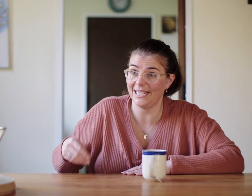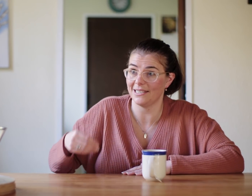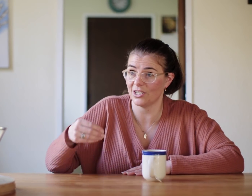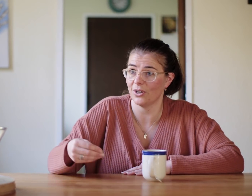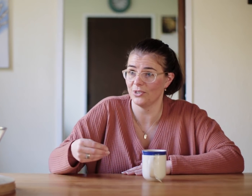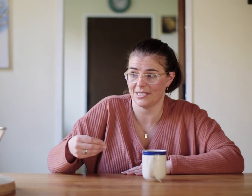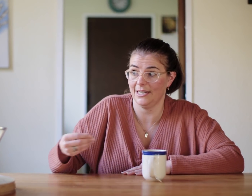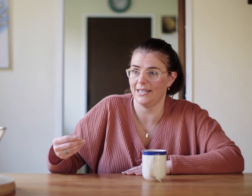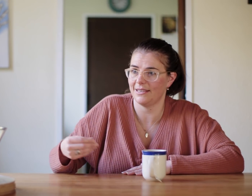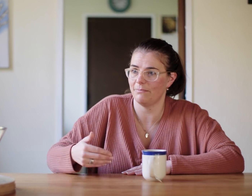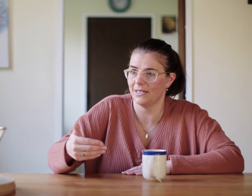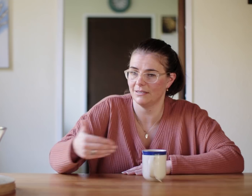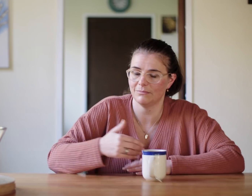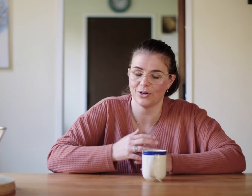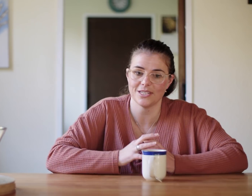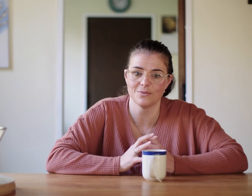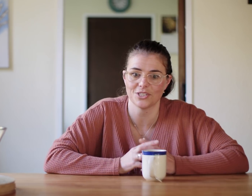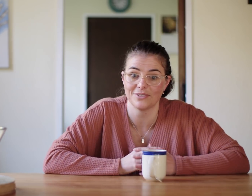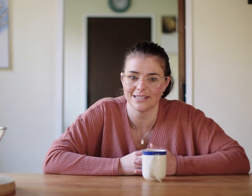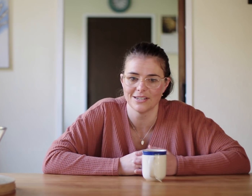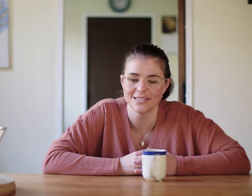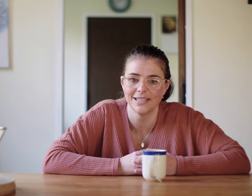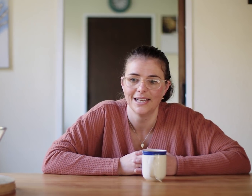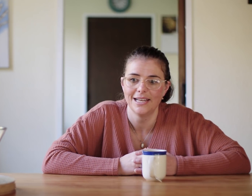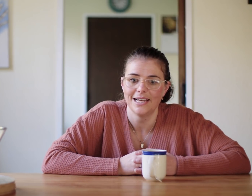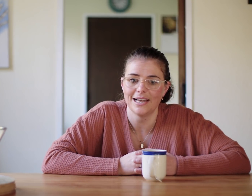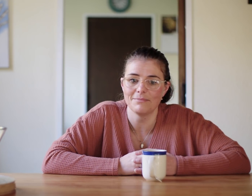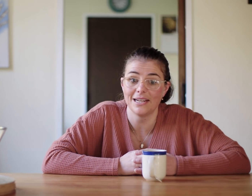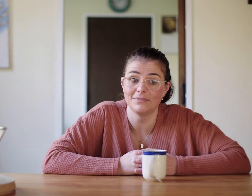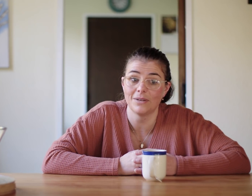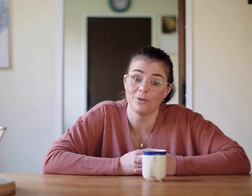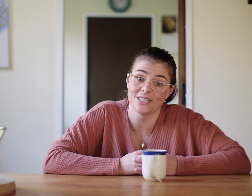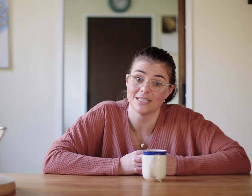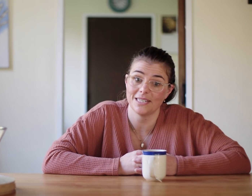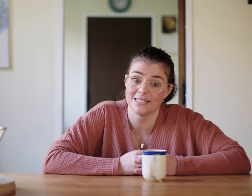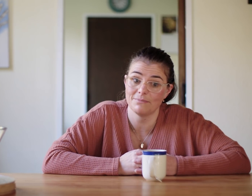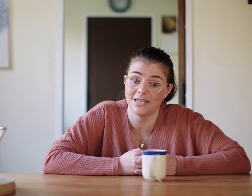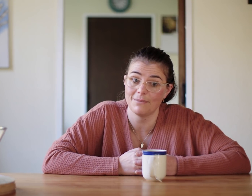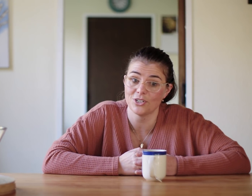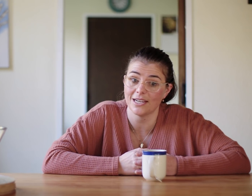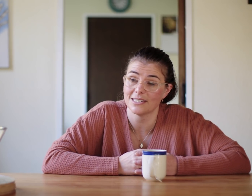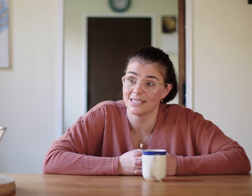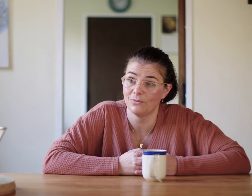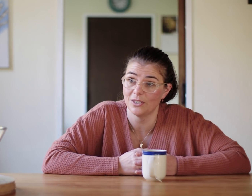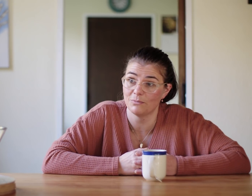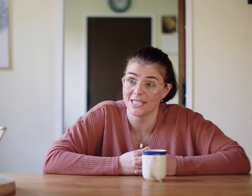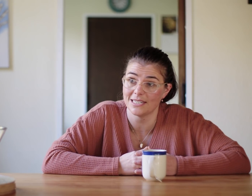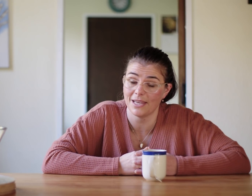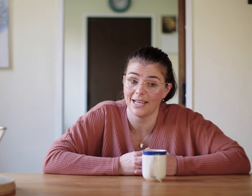needs to go just to lead that bid process, which is really exciting. And my boss asked me to submit an abstract to see if we could present about our